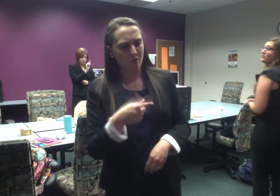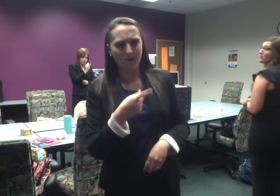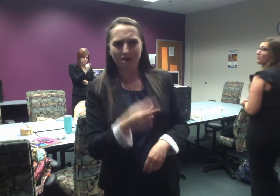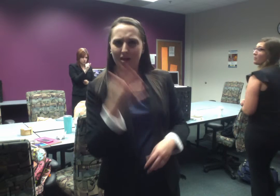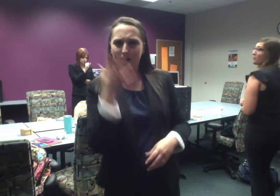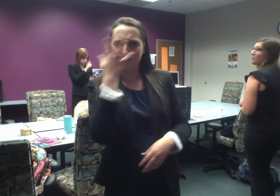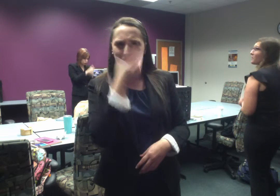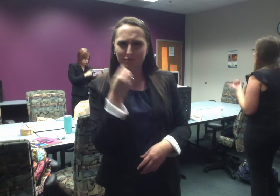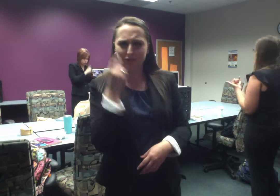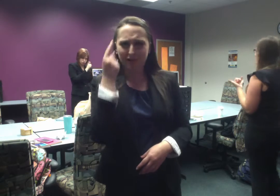paintings.